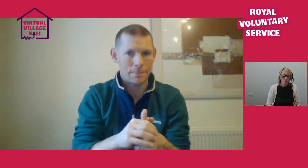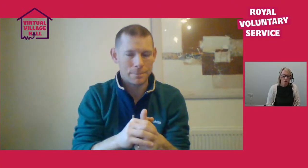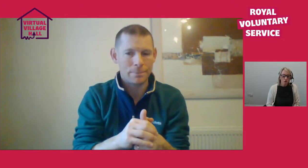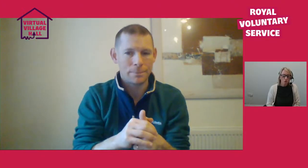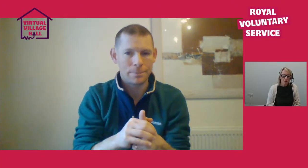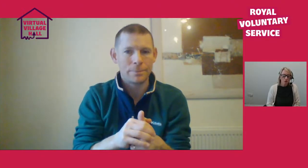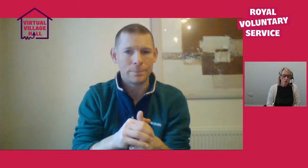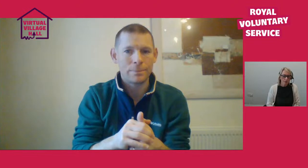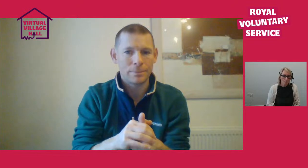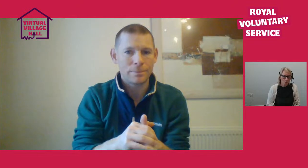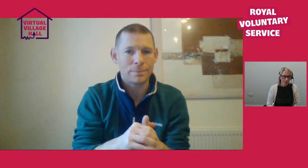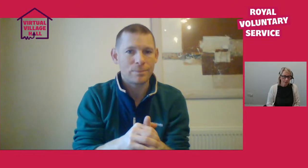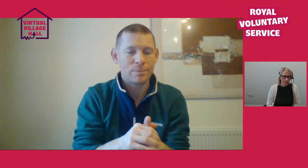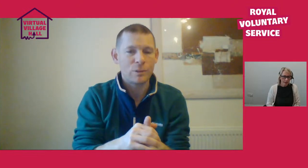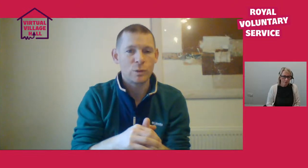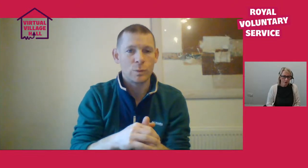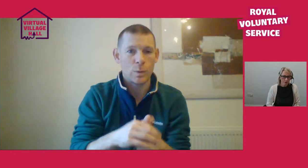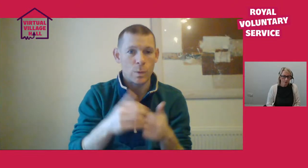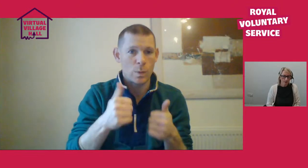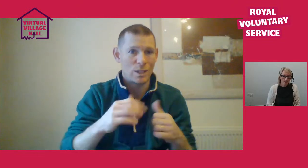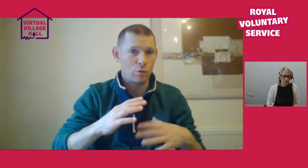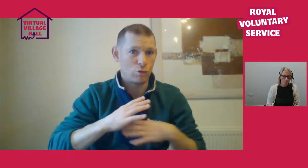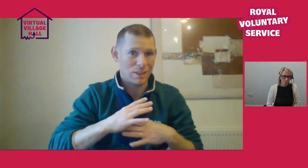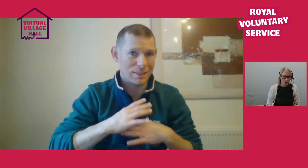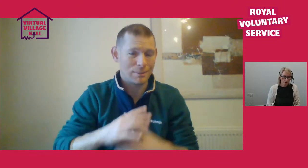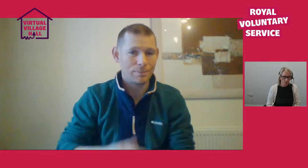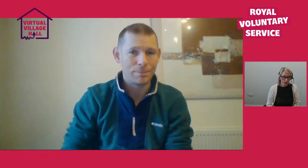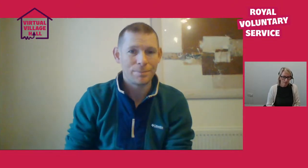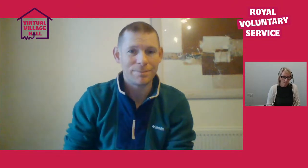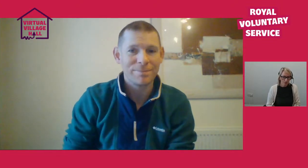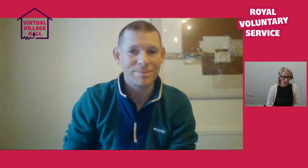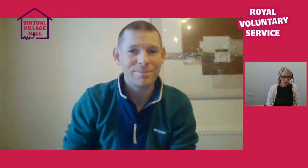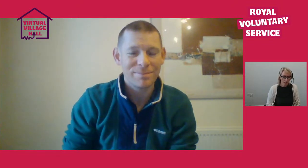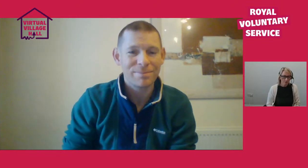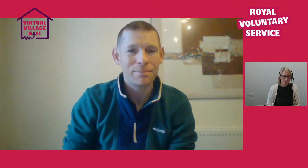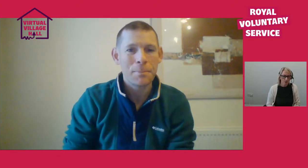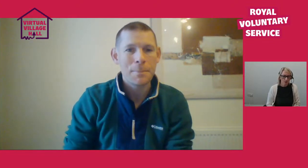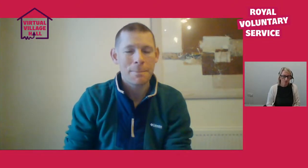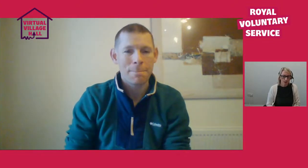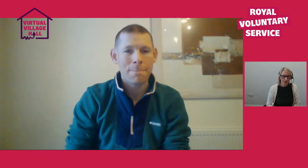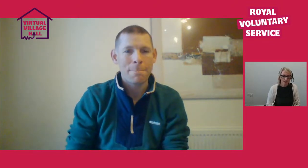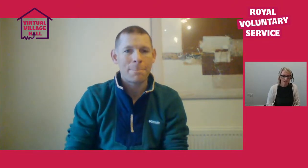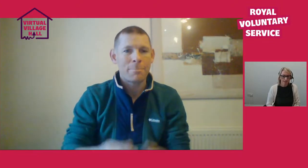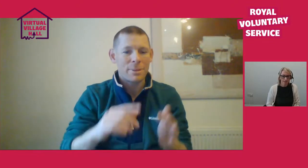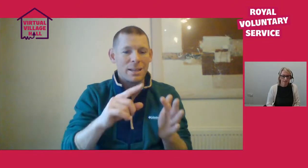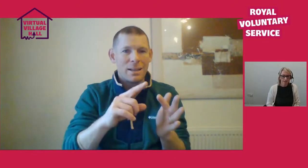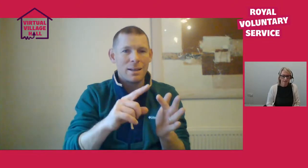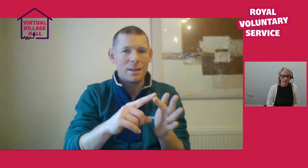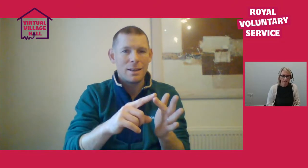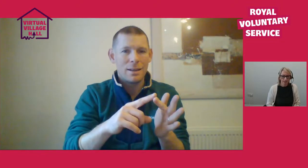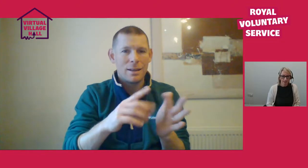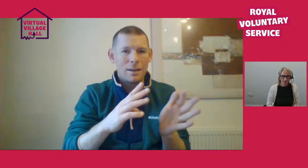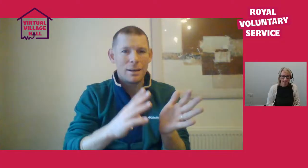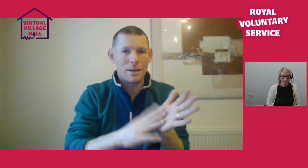So the first one is going to be a person's name. I'm going to finger spell the person's name, so see if you can get this.